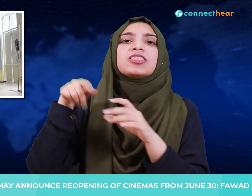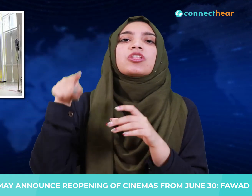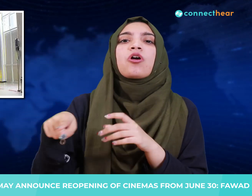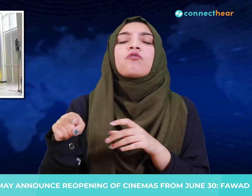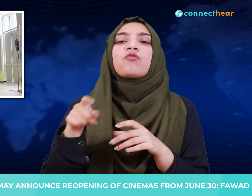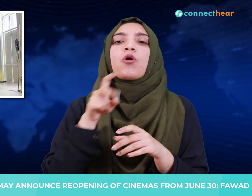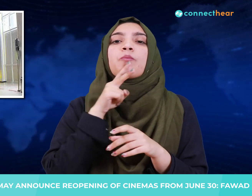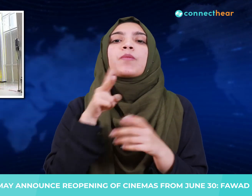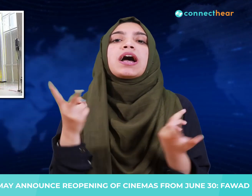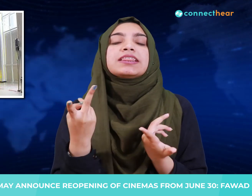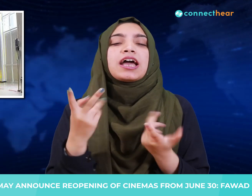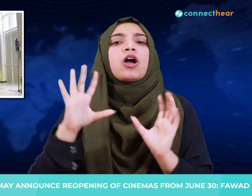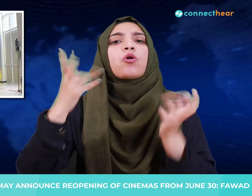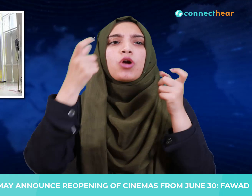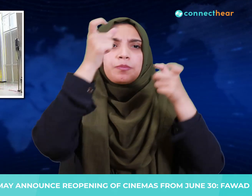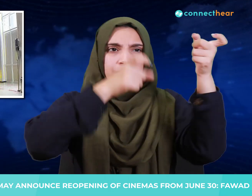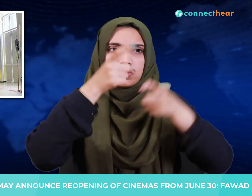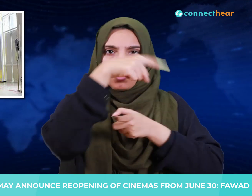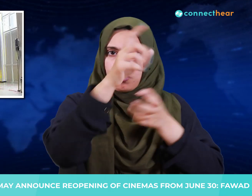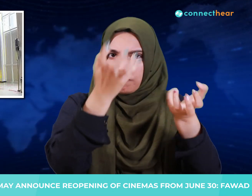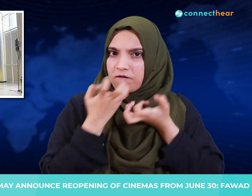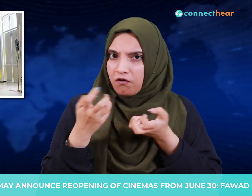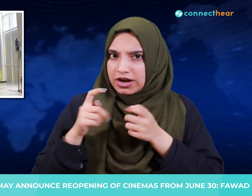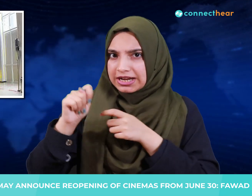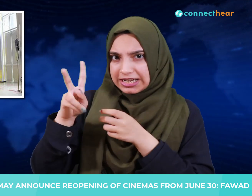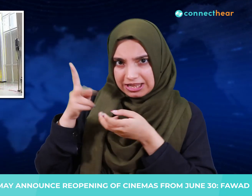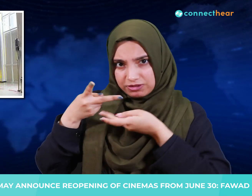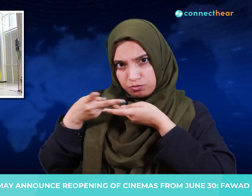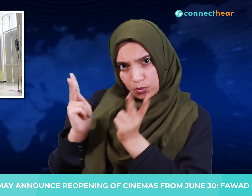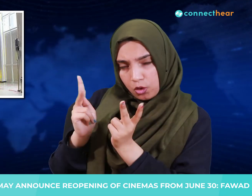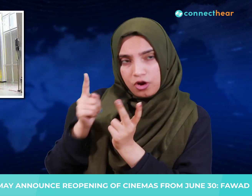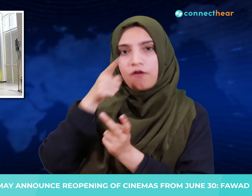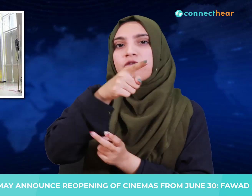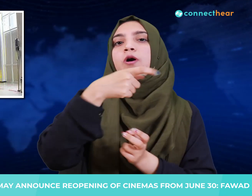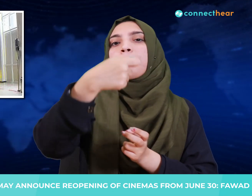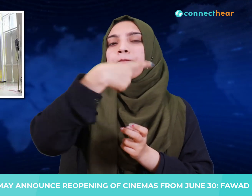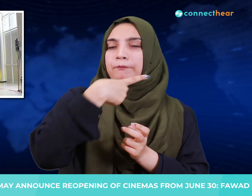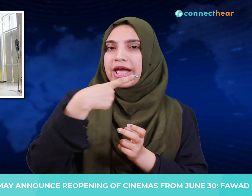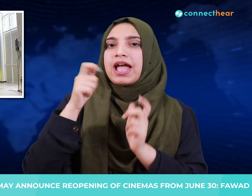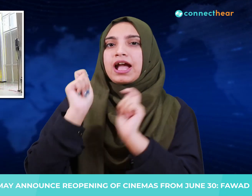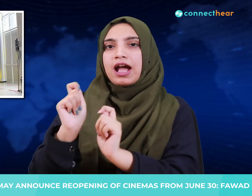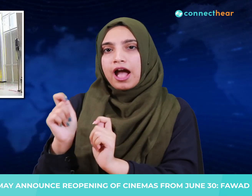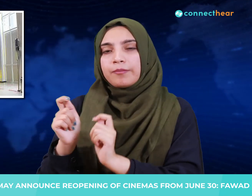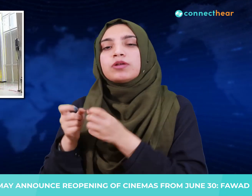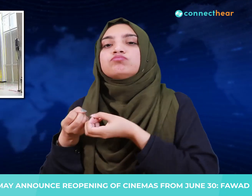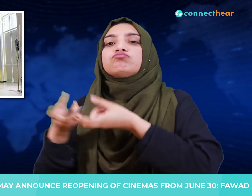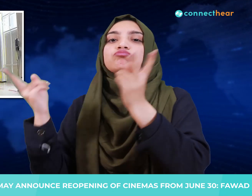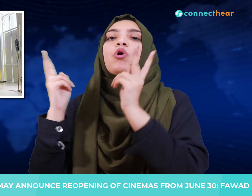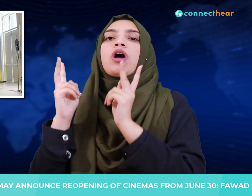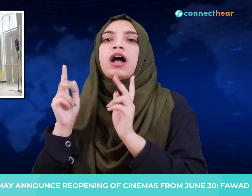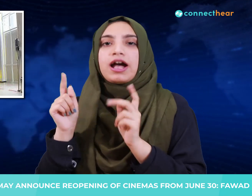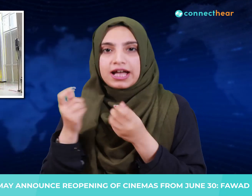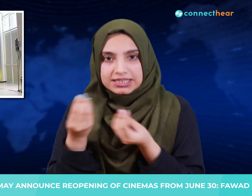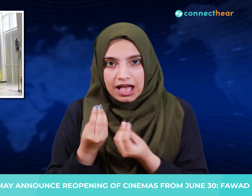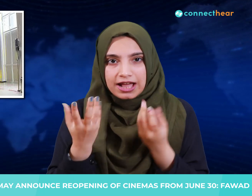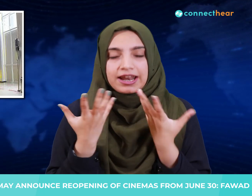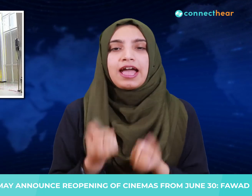minister said, adding that this will help create a new content industry. He observed that the step will also